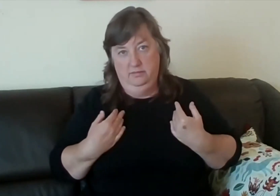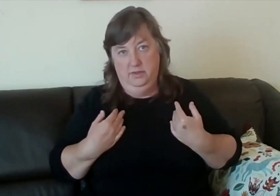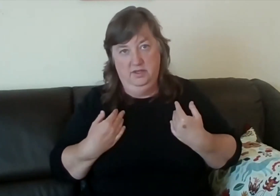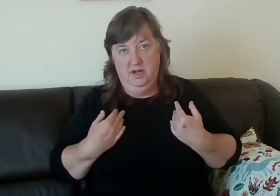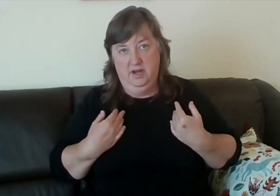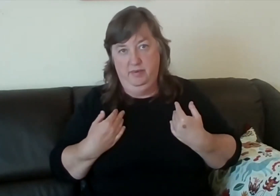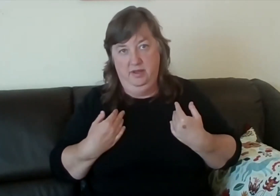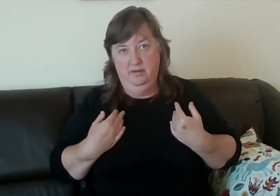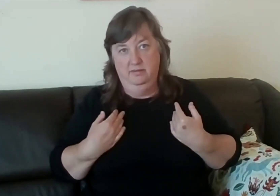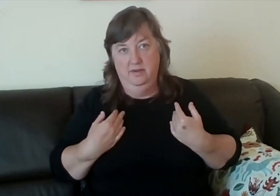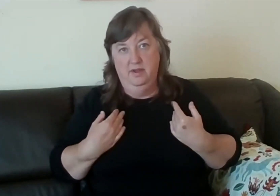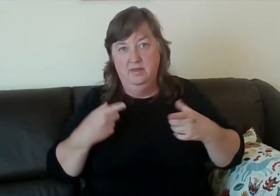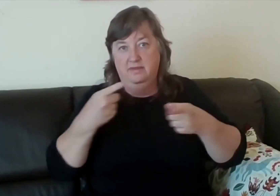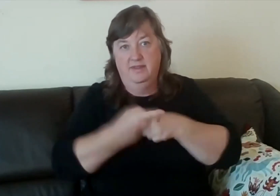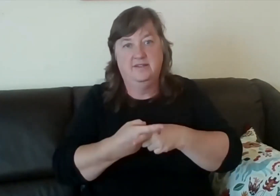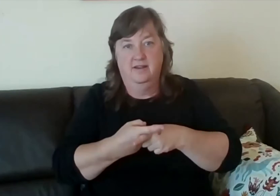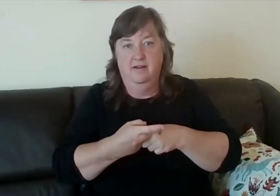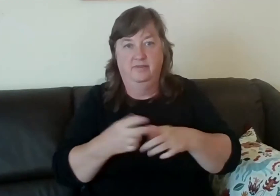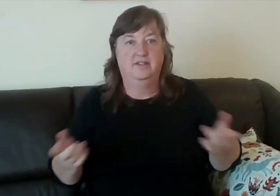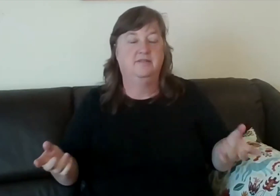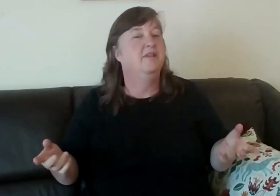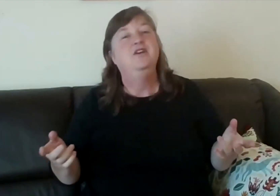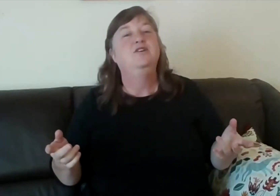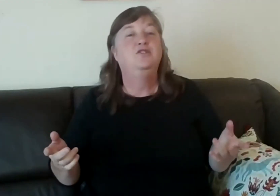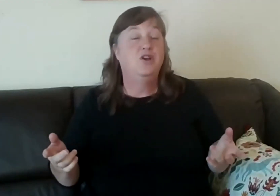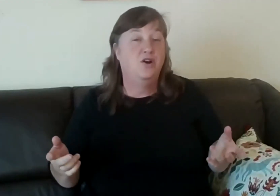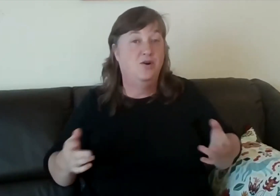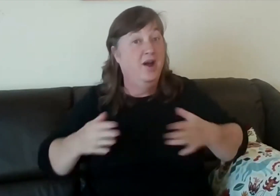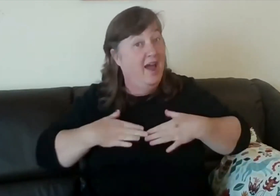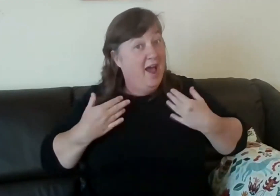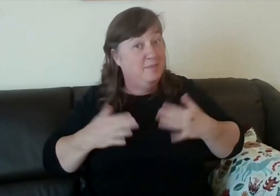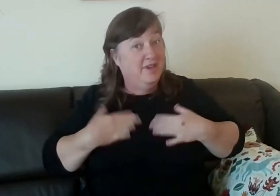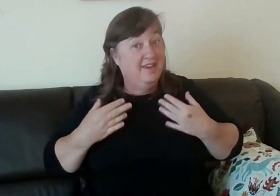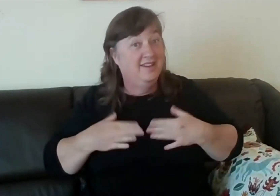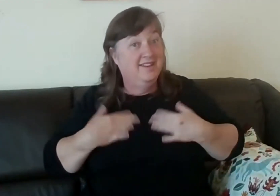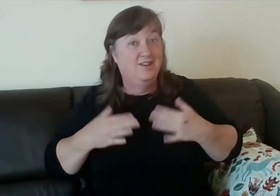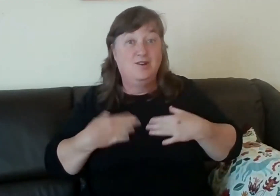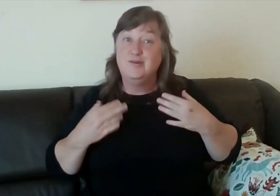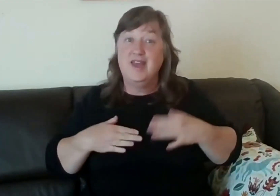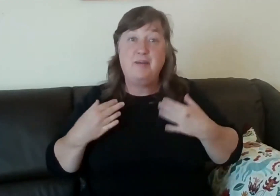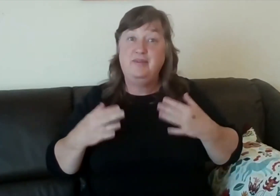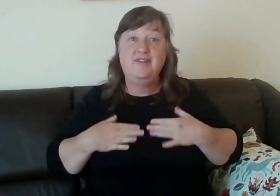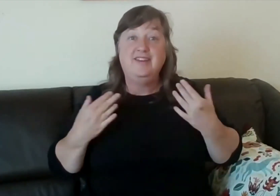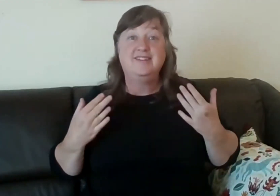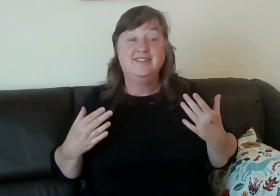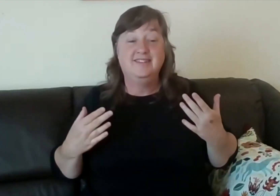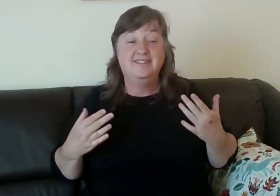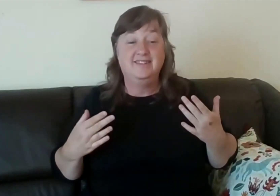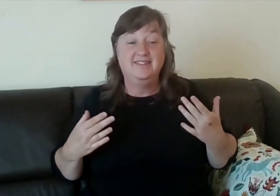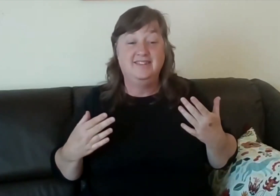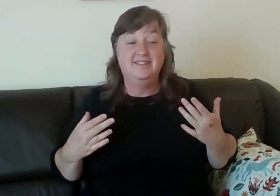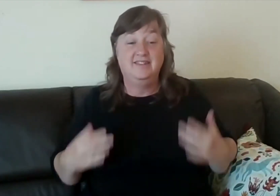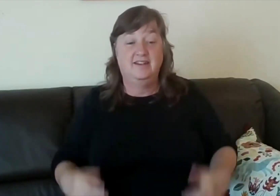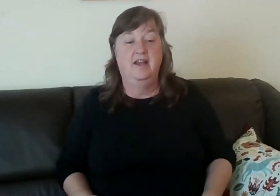it's not happy. That's a conflict. So happy goes with a happy face.